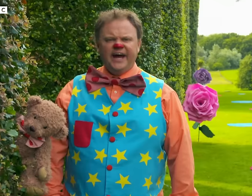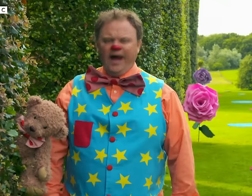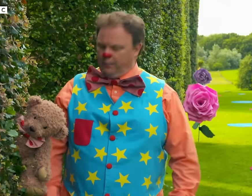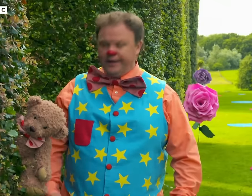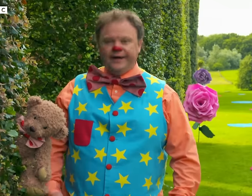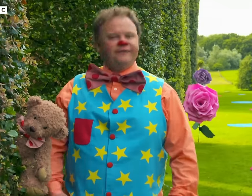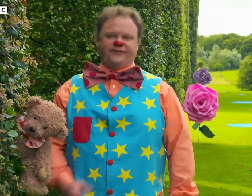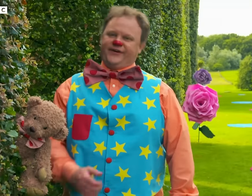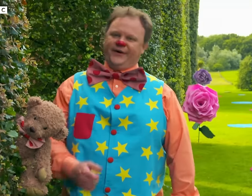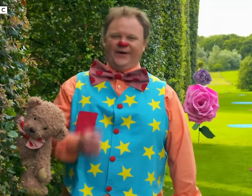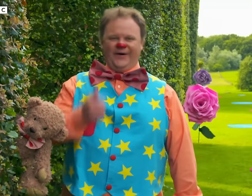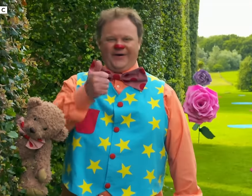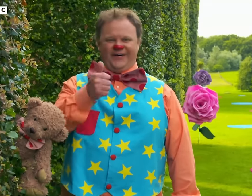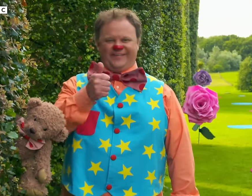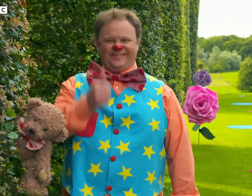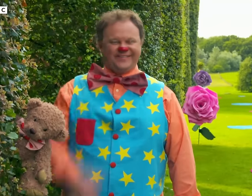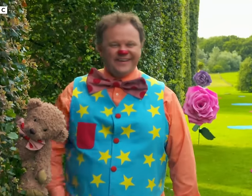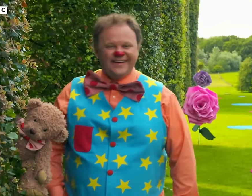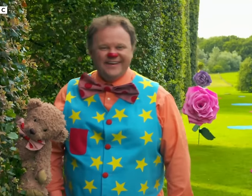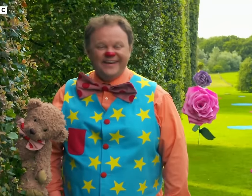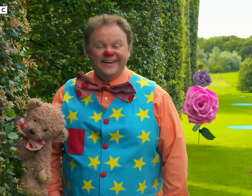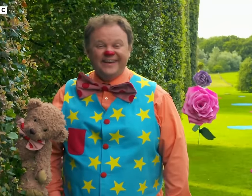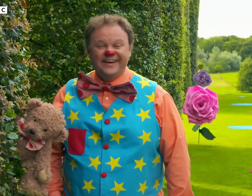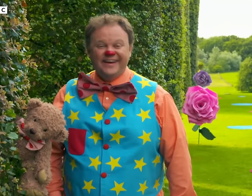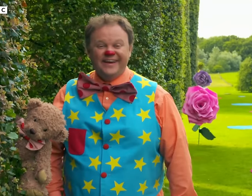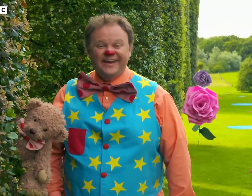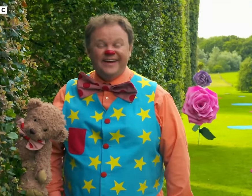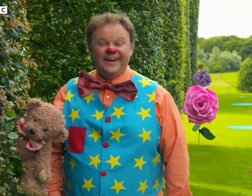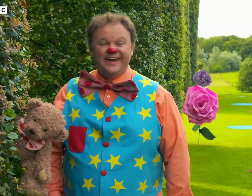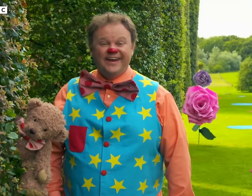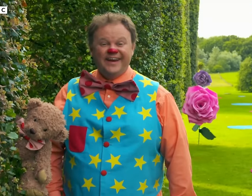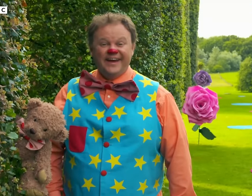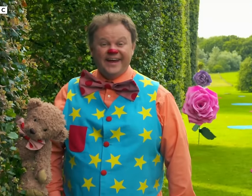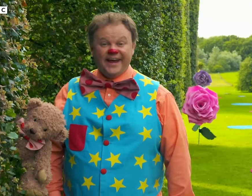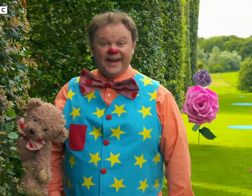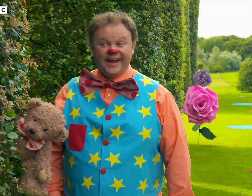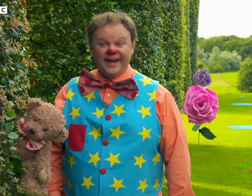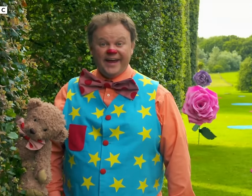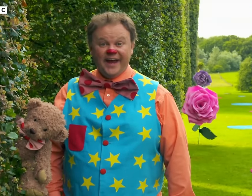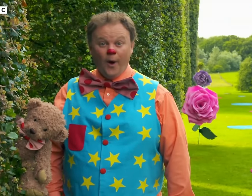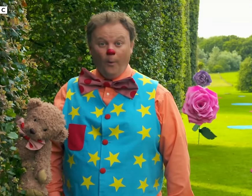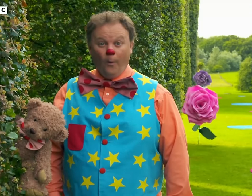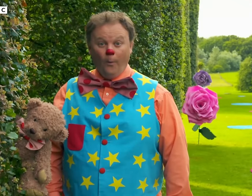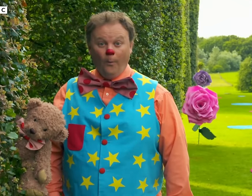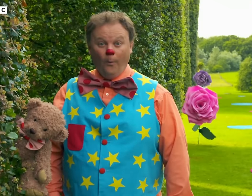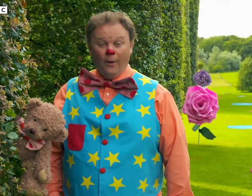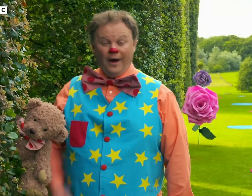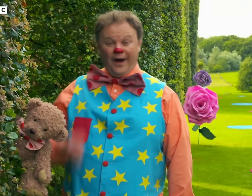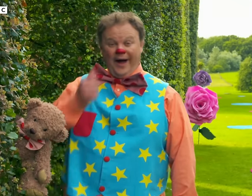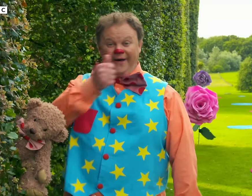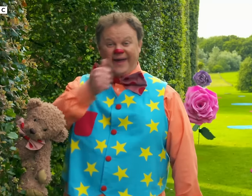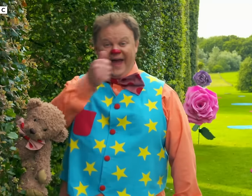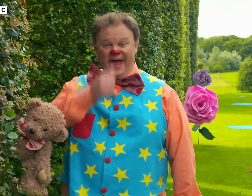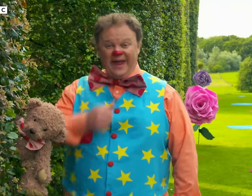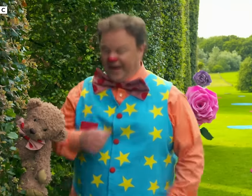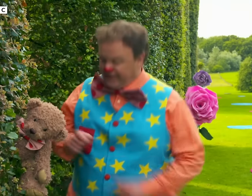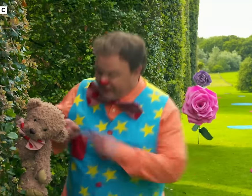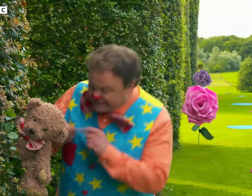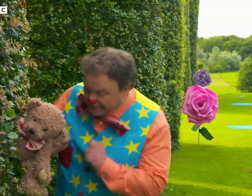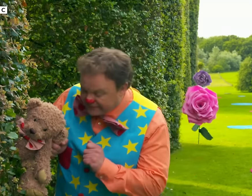too? Oh, of course. Let's close our eyes and count to 10, Mr. Tumble. Okay. Ready, Tumble